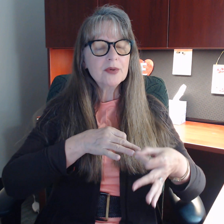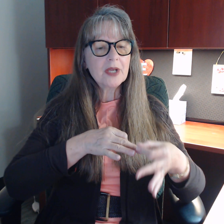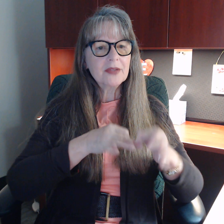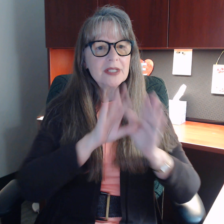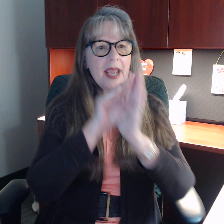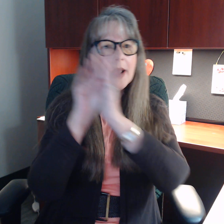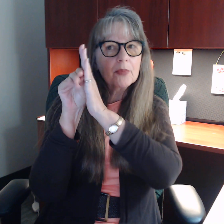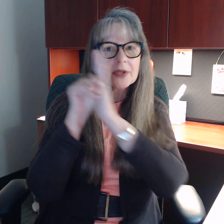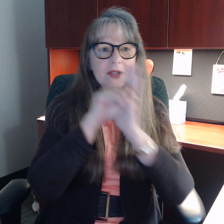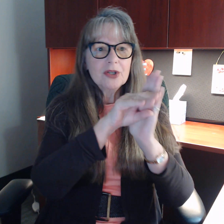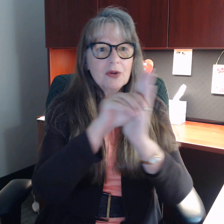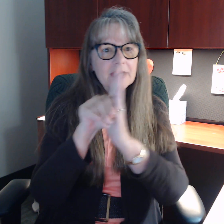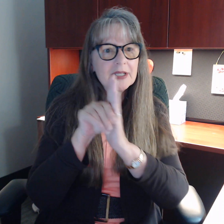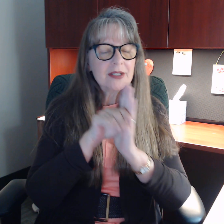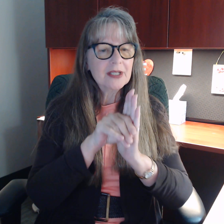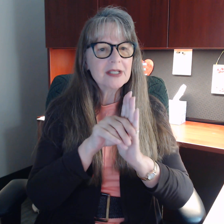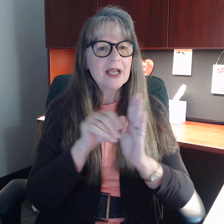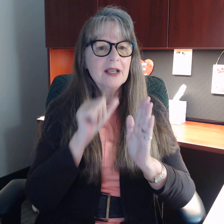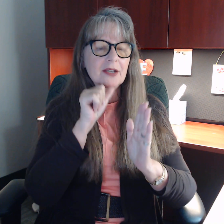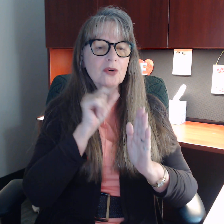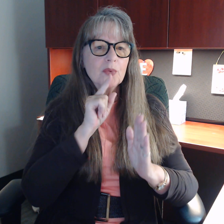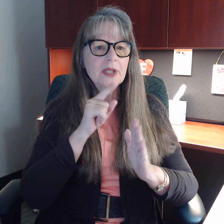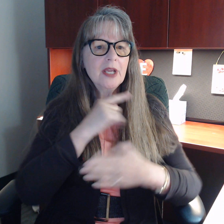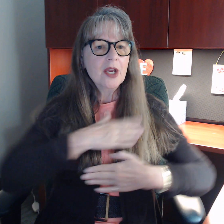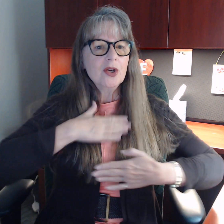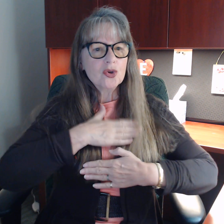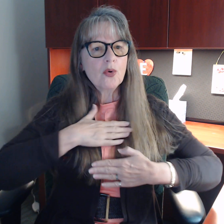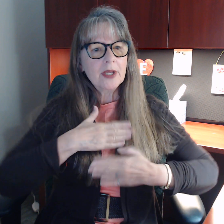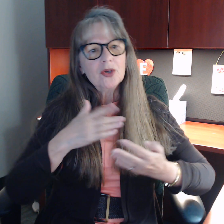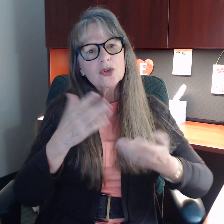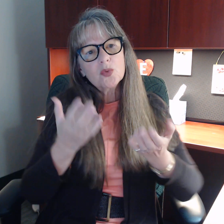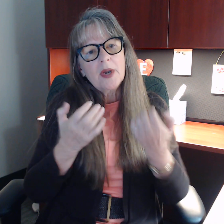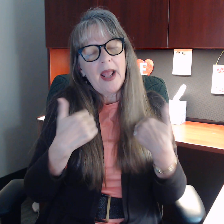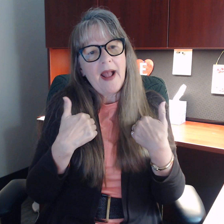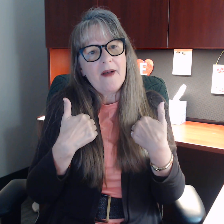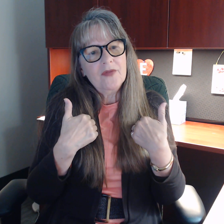these cameras, like this, and it's not like you're really enjoying it. You just want to have the,